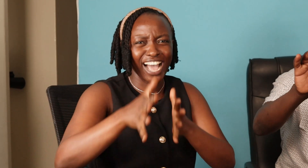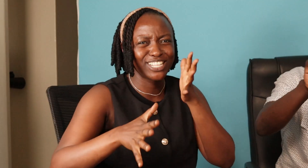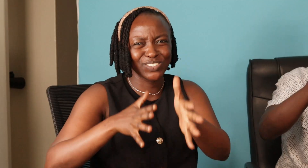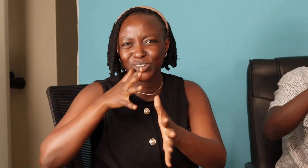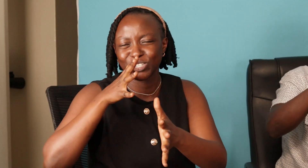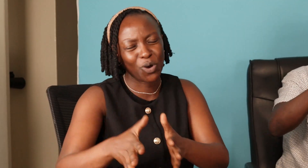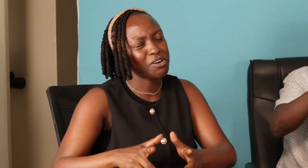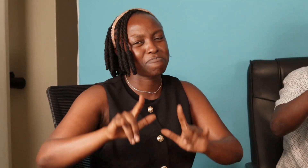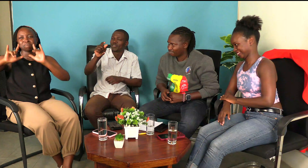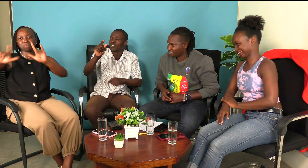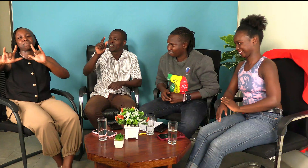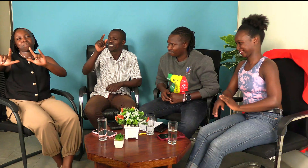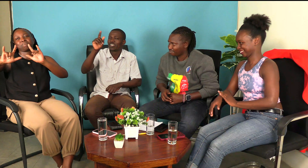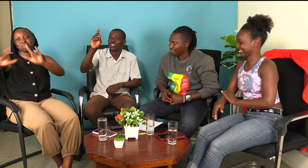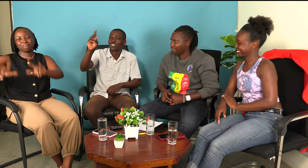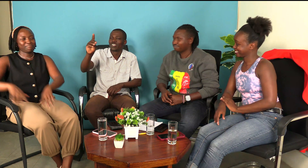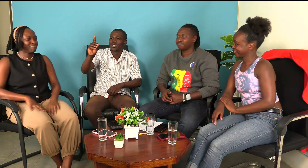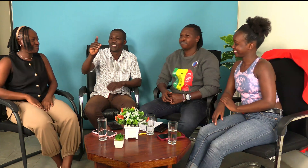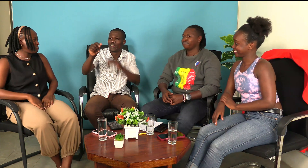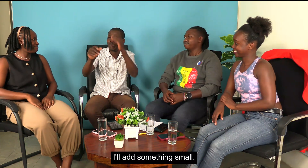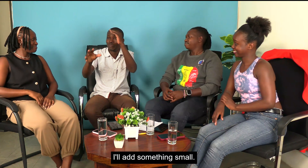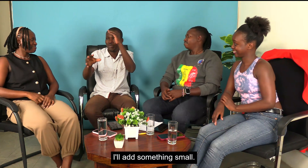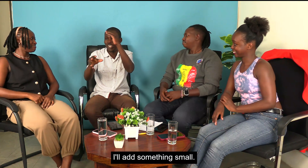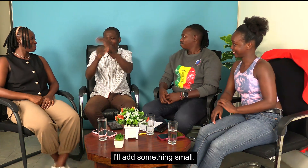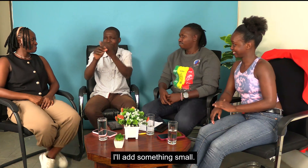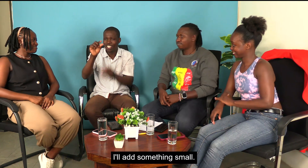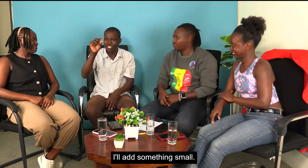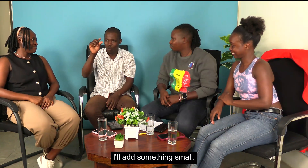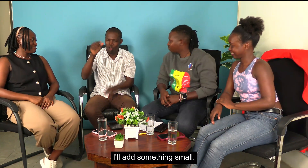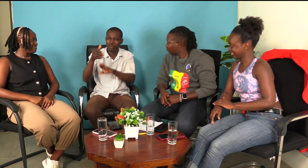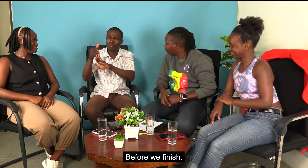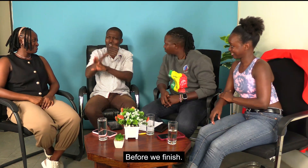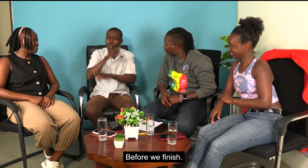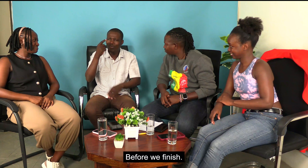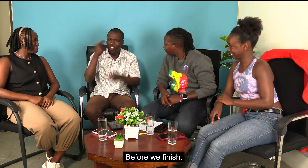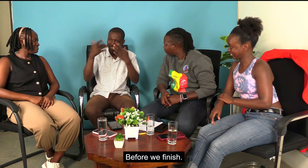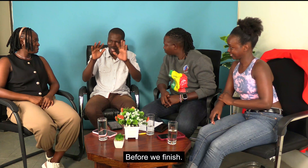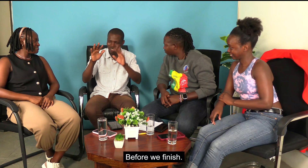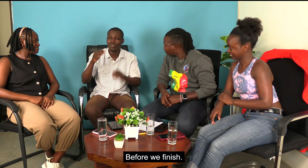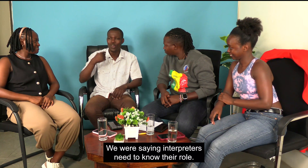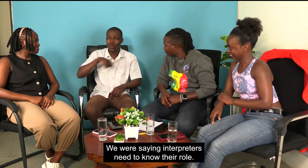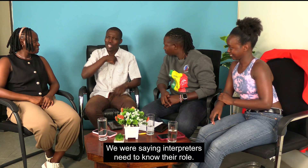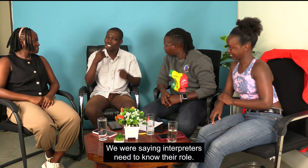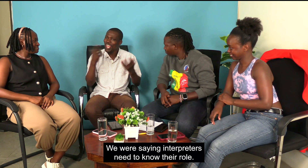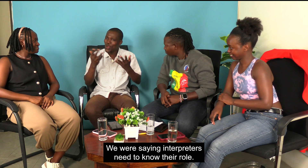for I have watching something us to on add. Hands on Talk. We love you always. And in addition, just a small addition before we finish,